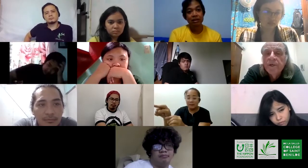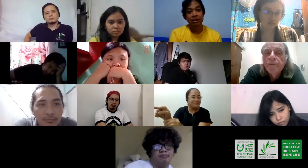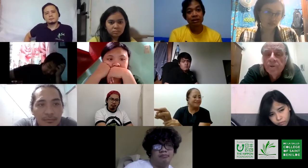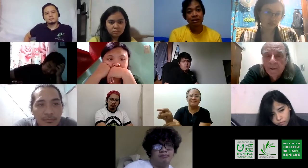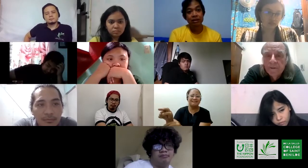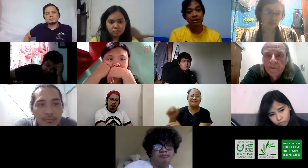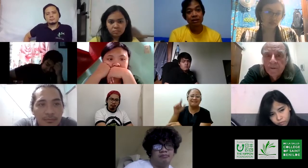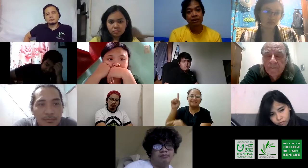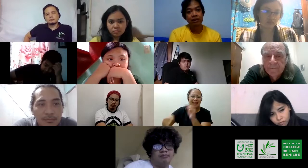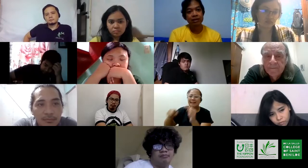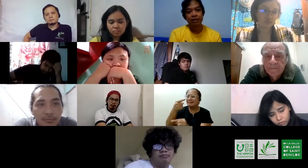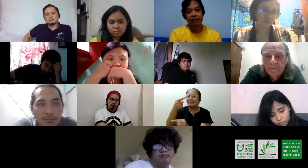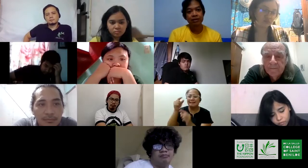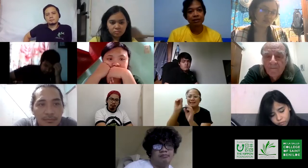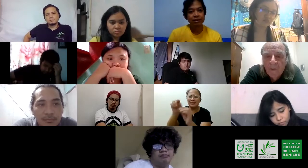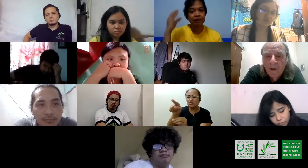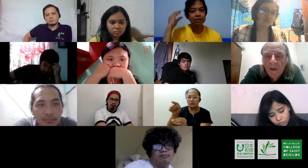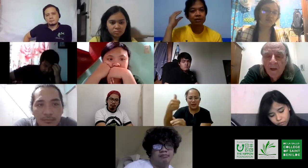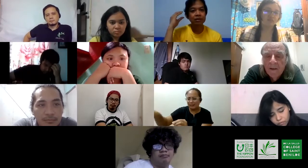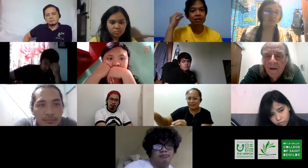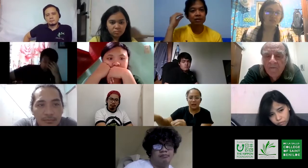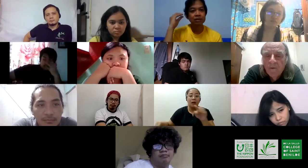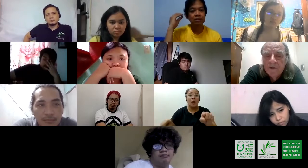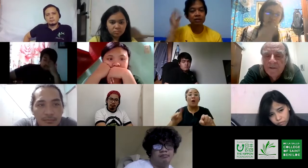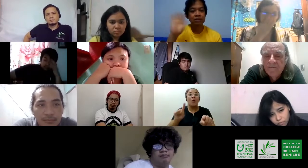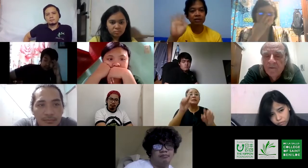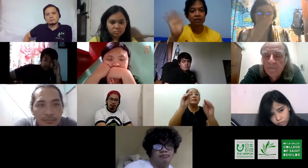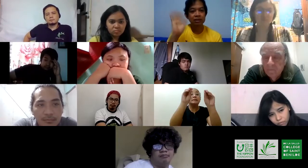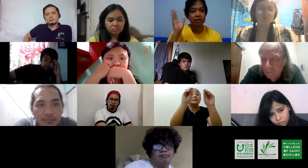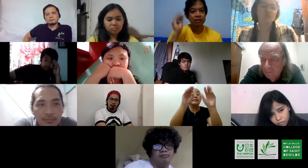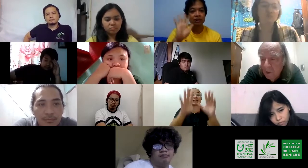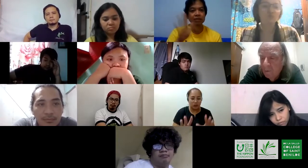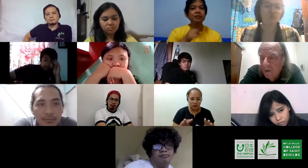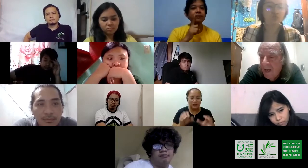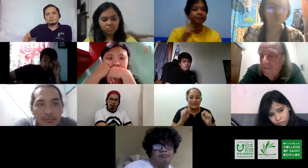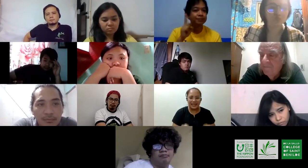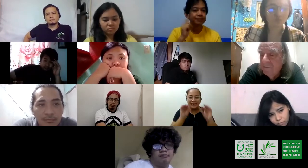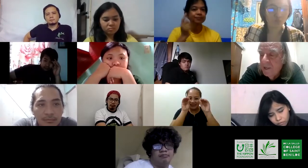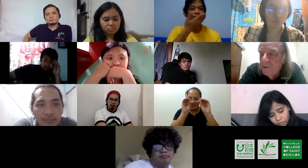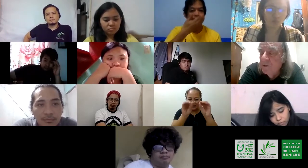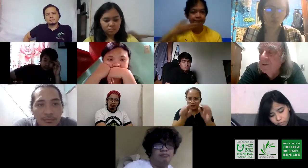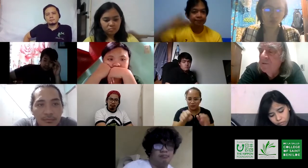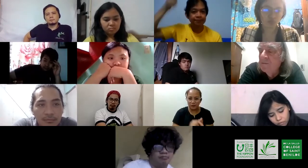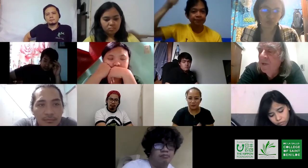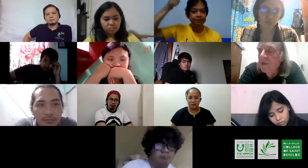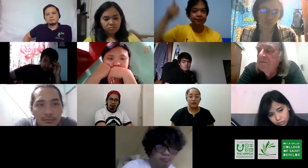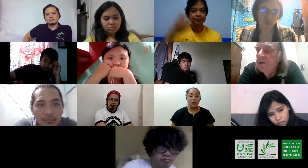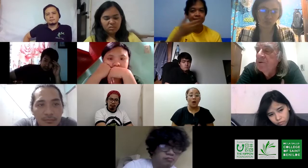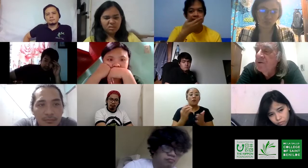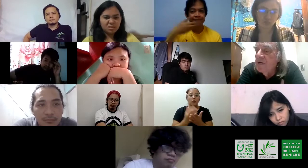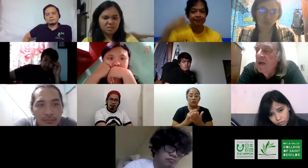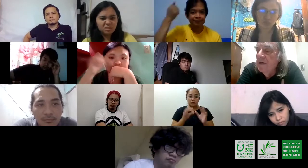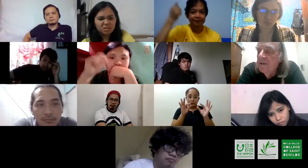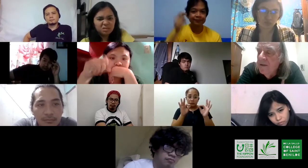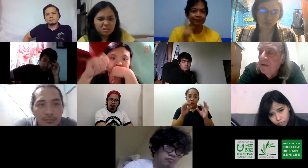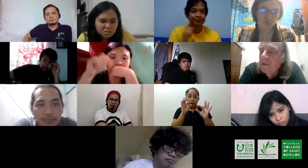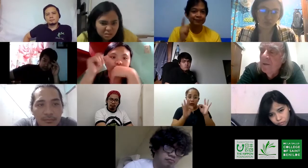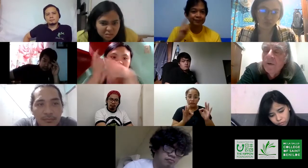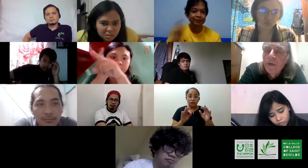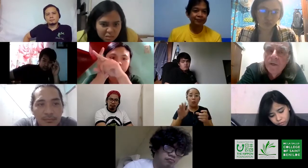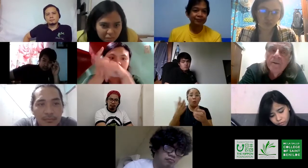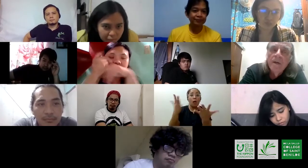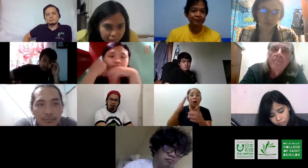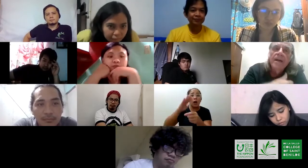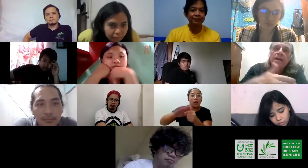The teacher teaches you. Now, of course, if you don't have teachers, enough teachers, then